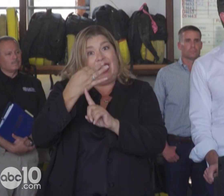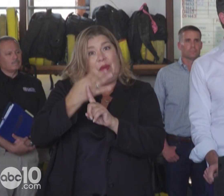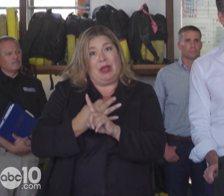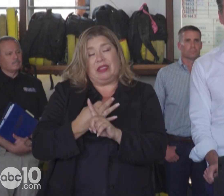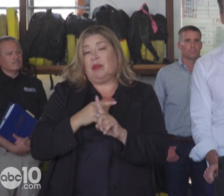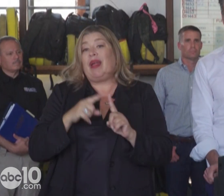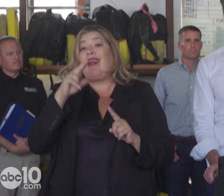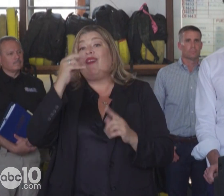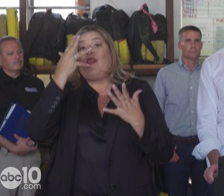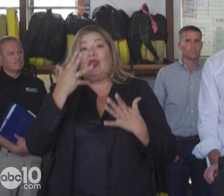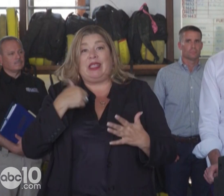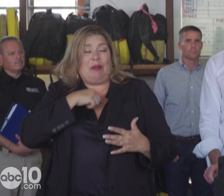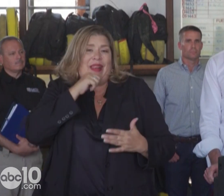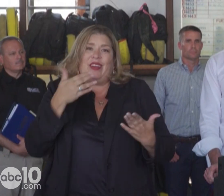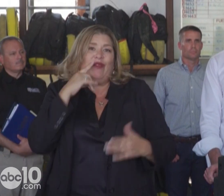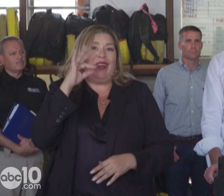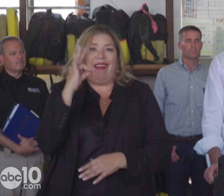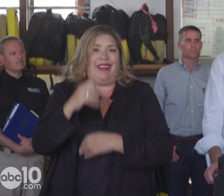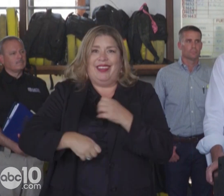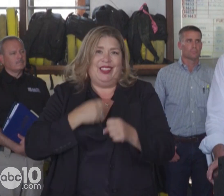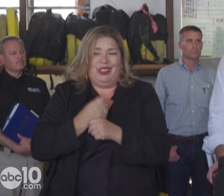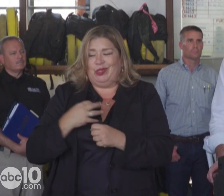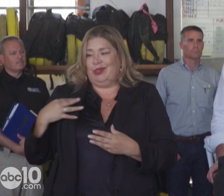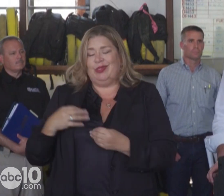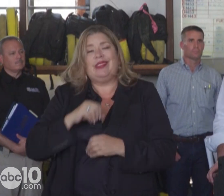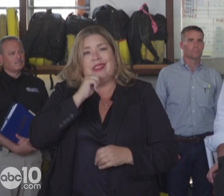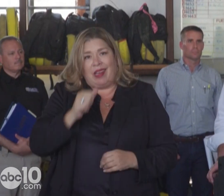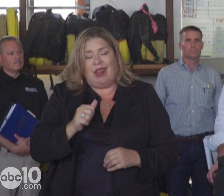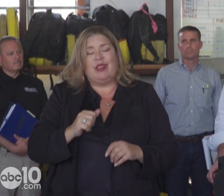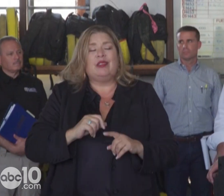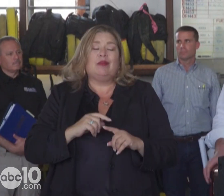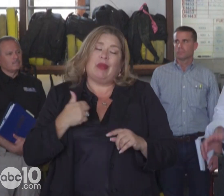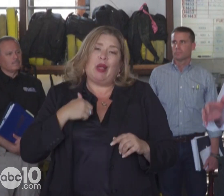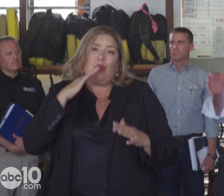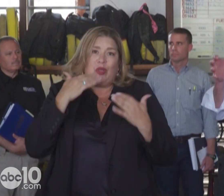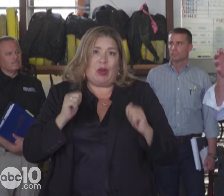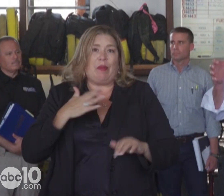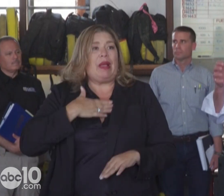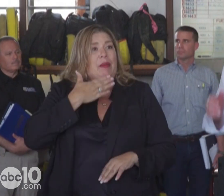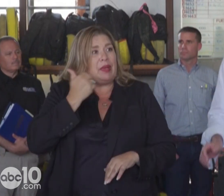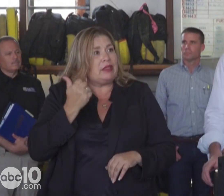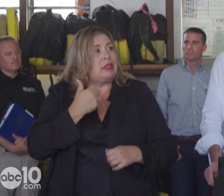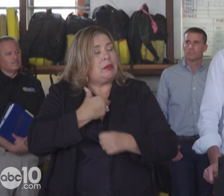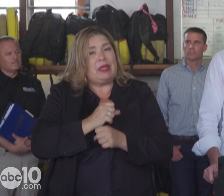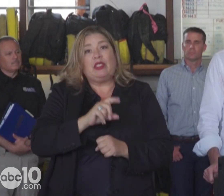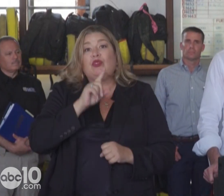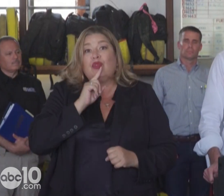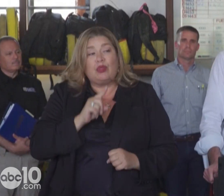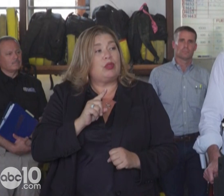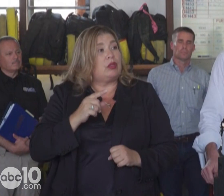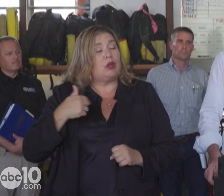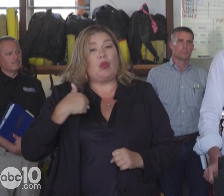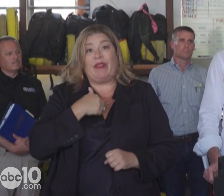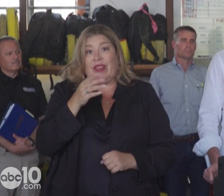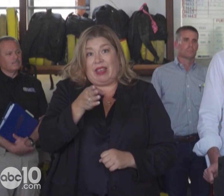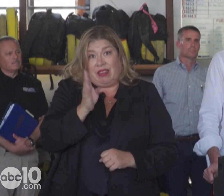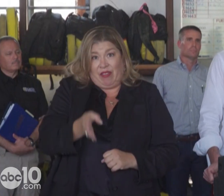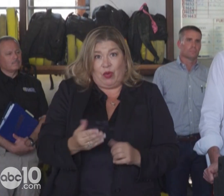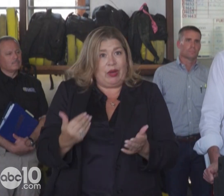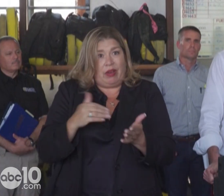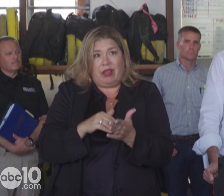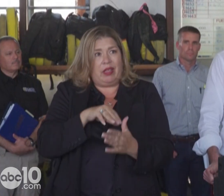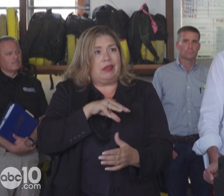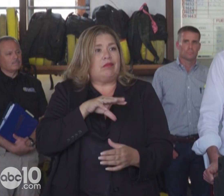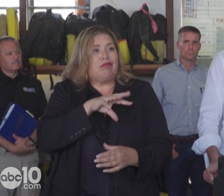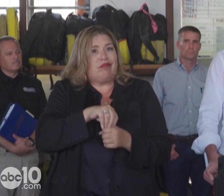unfortunately, I have not been here 9 years. And I will do my best to make sure that we are never again in